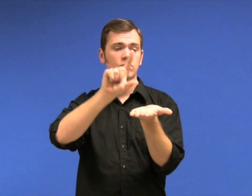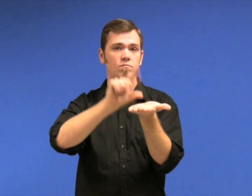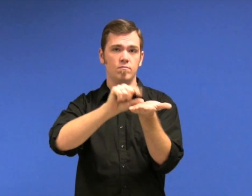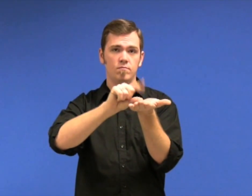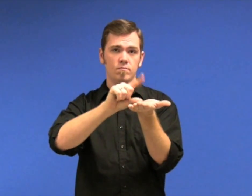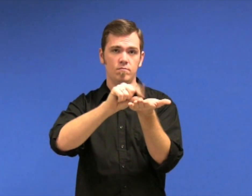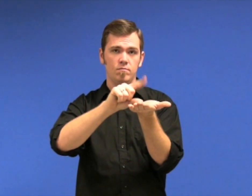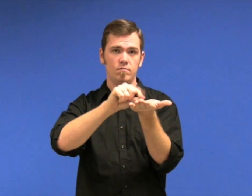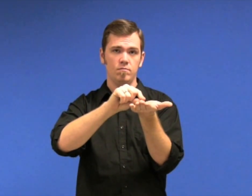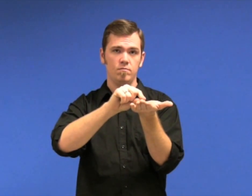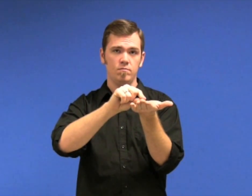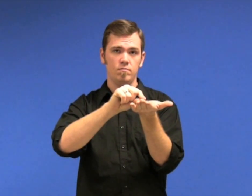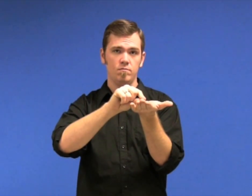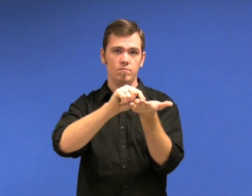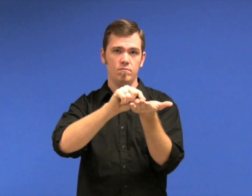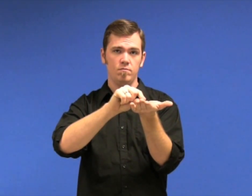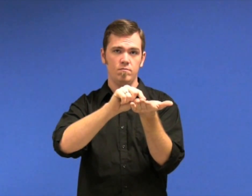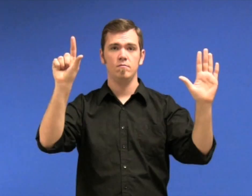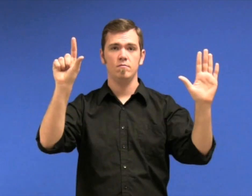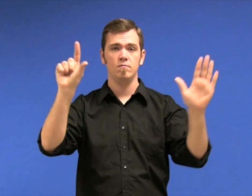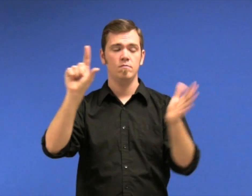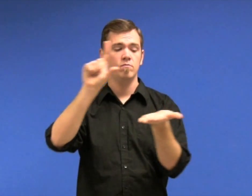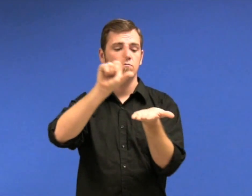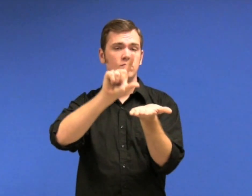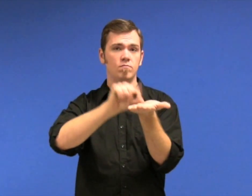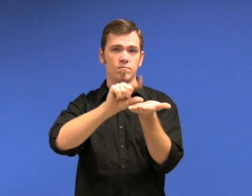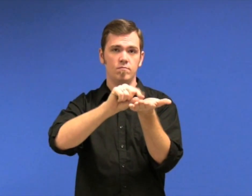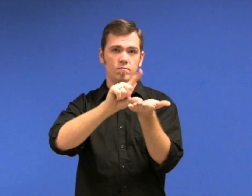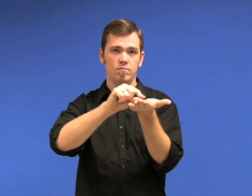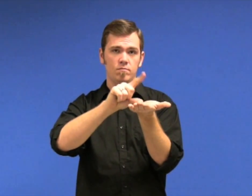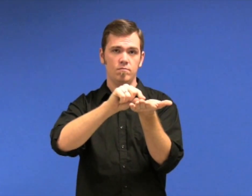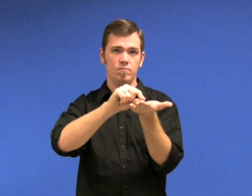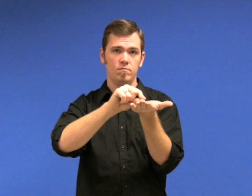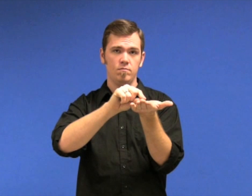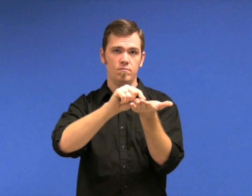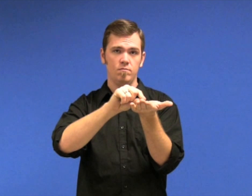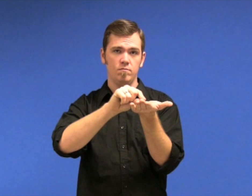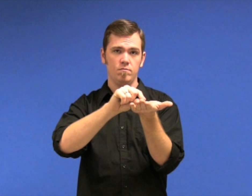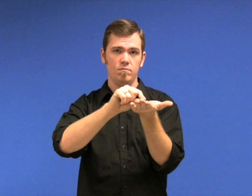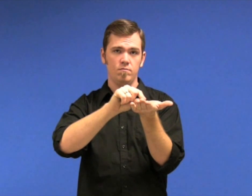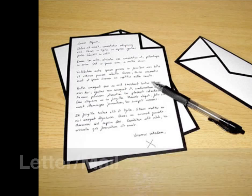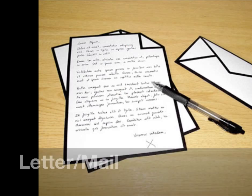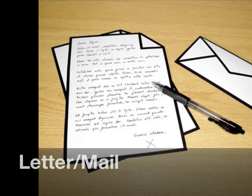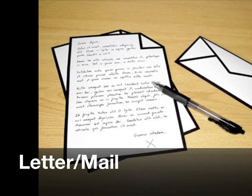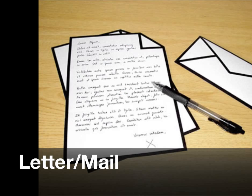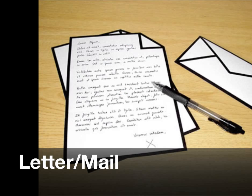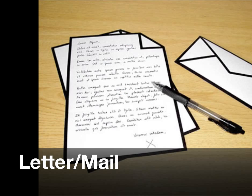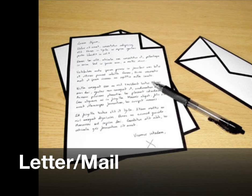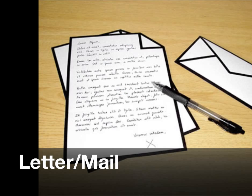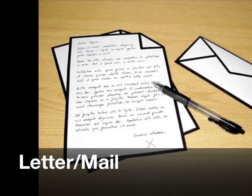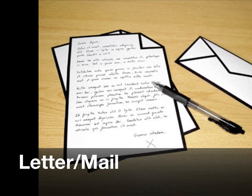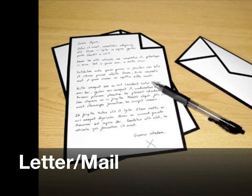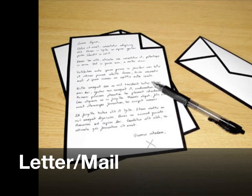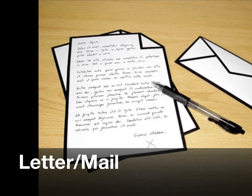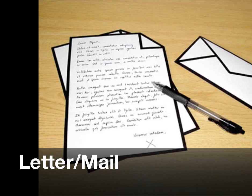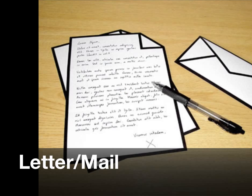it's a 20 hand, and it's on the palm of your hand. So it's print, like the word's being printed. All right, the next word